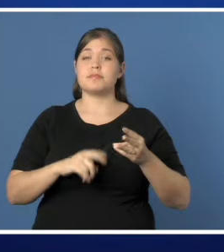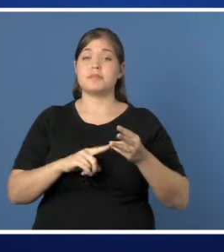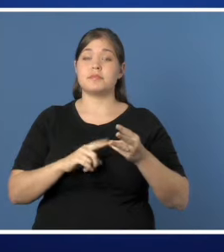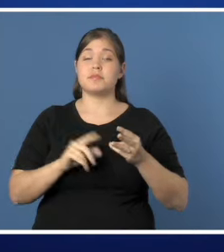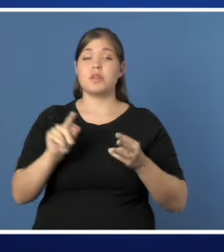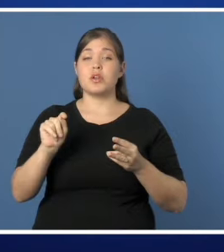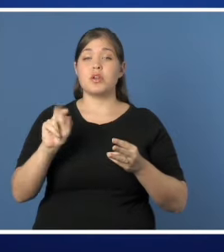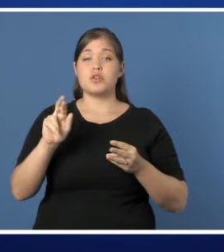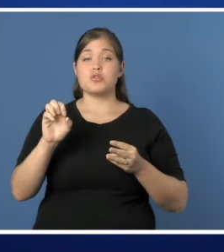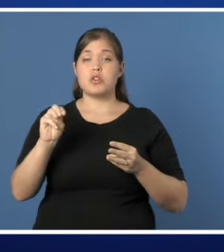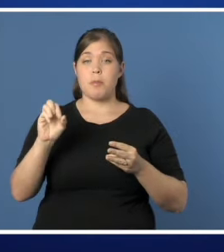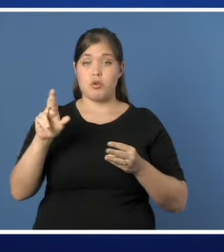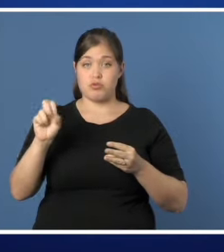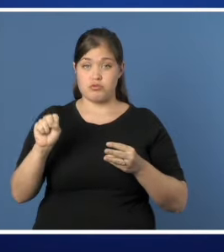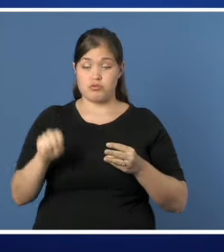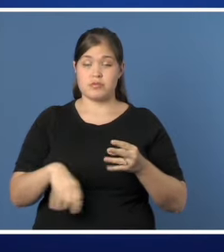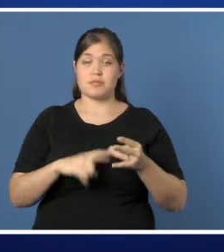Tremors